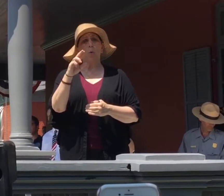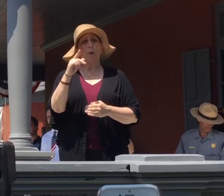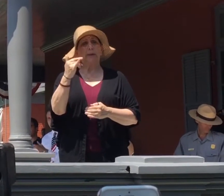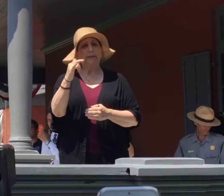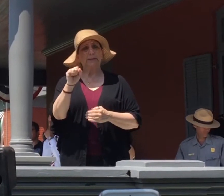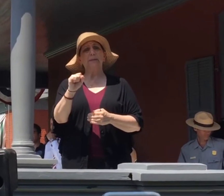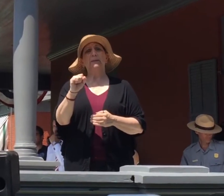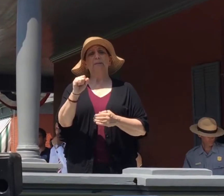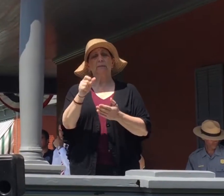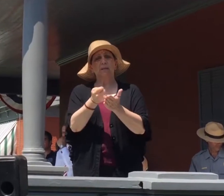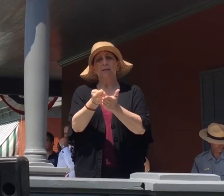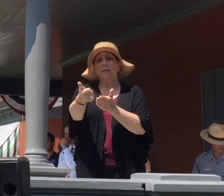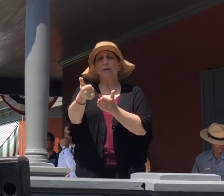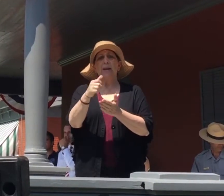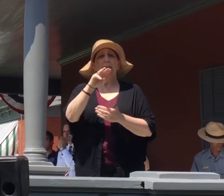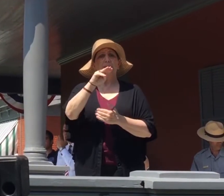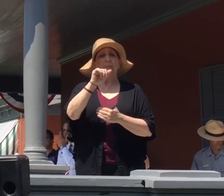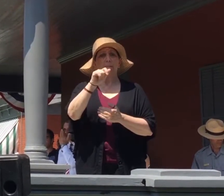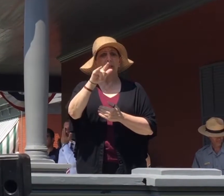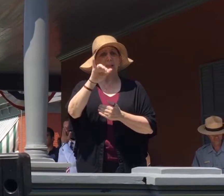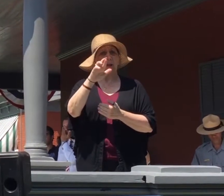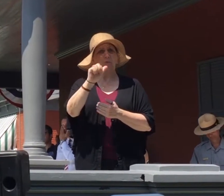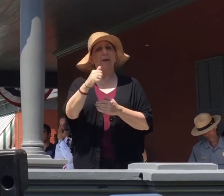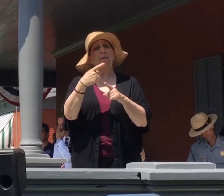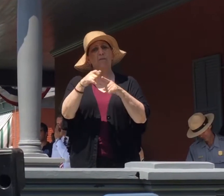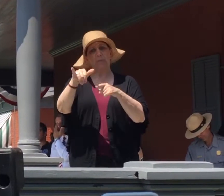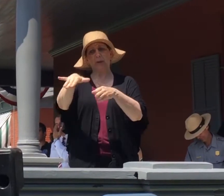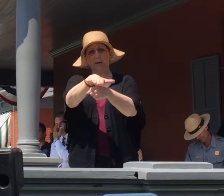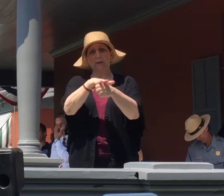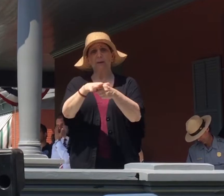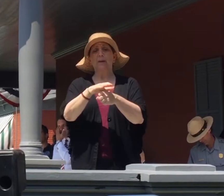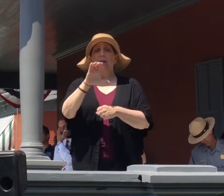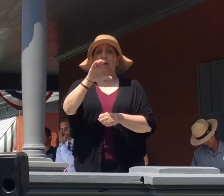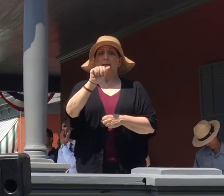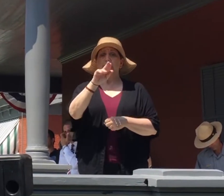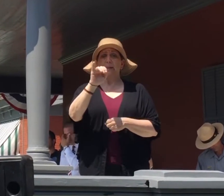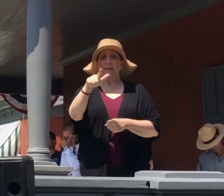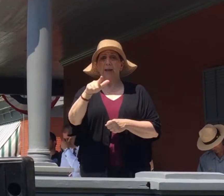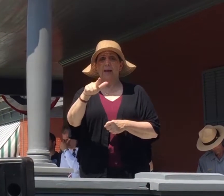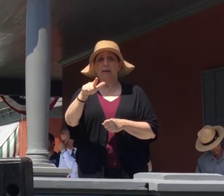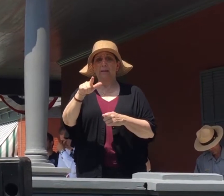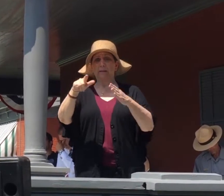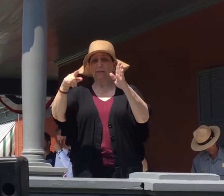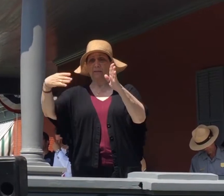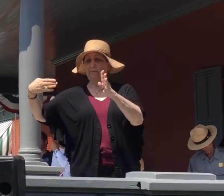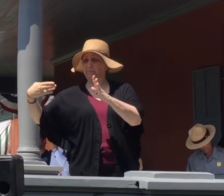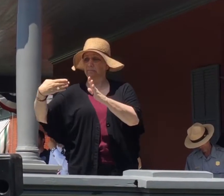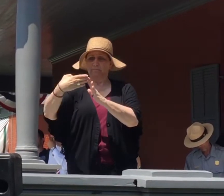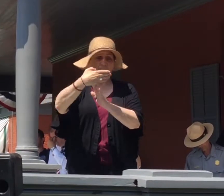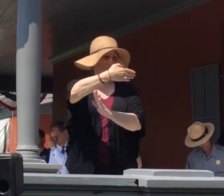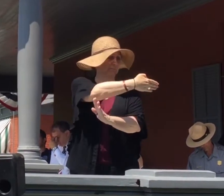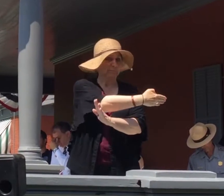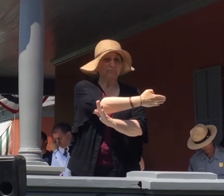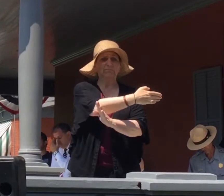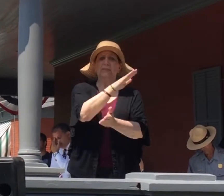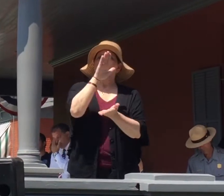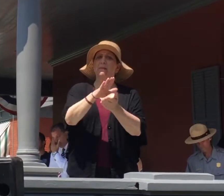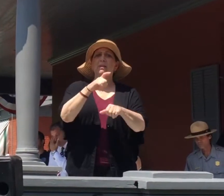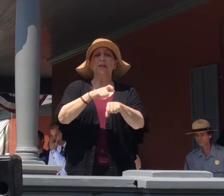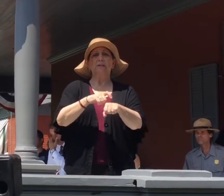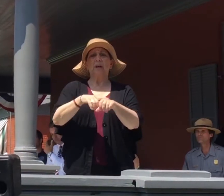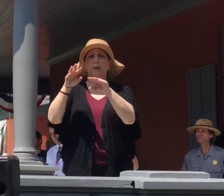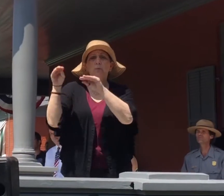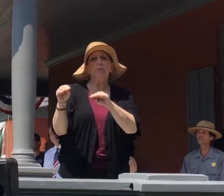yellow fever and malaria from the canal zone. When completed, the canal cut to one-third the amount of time necessary to move our great